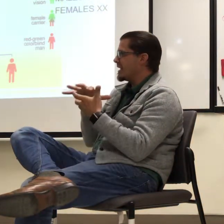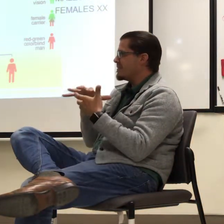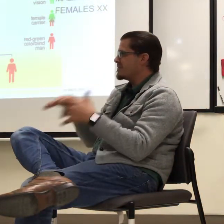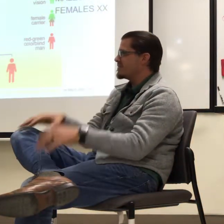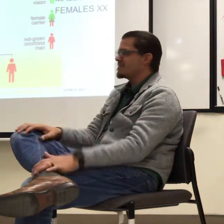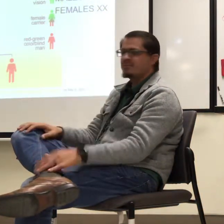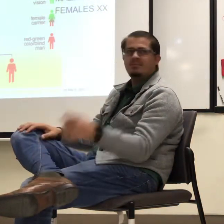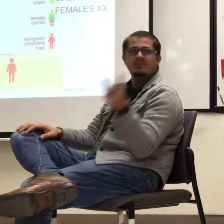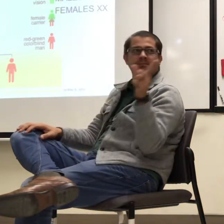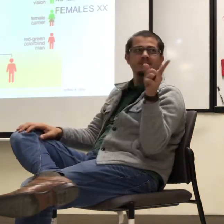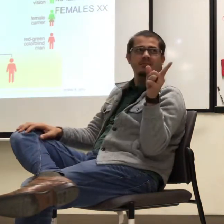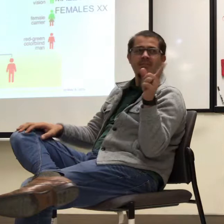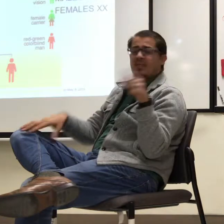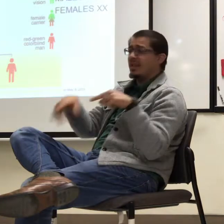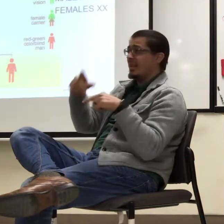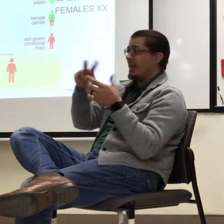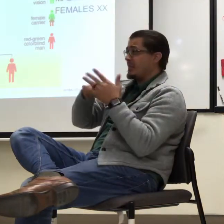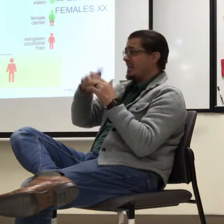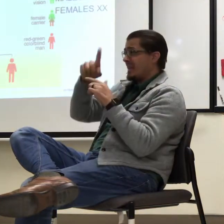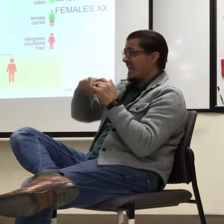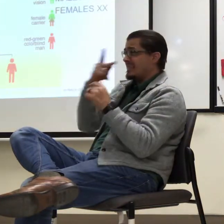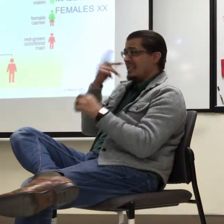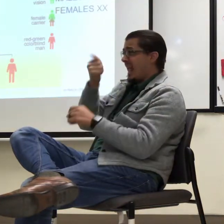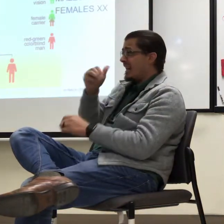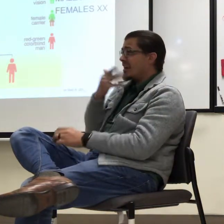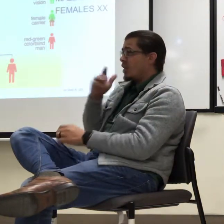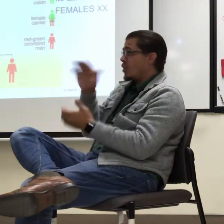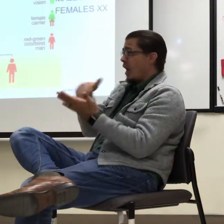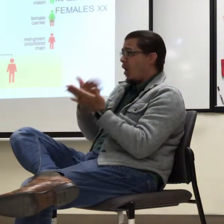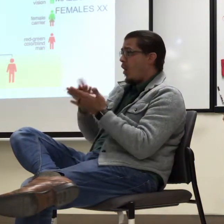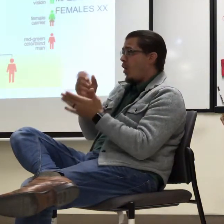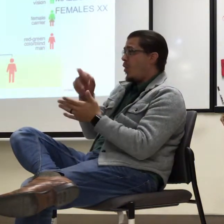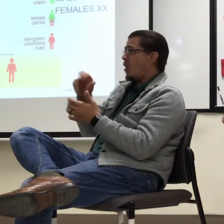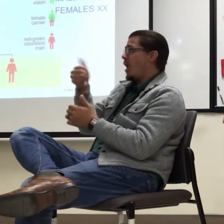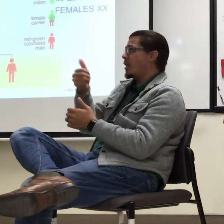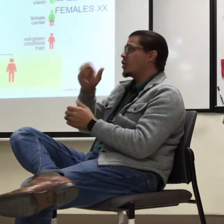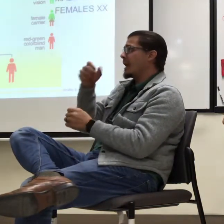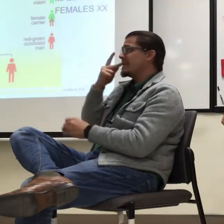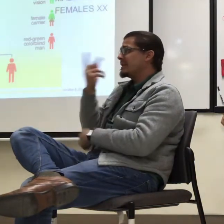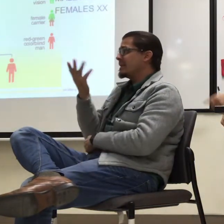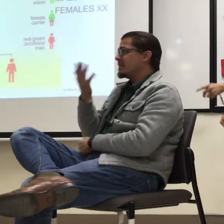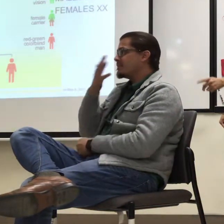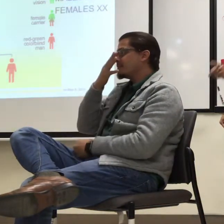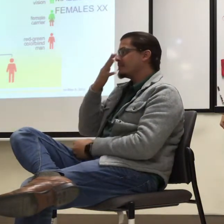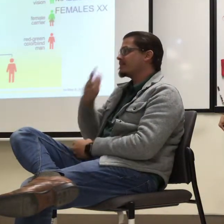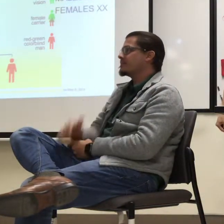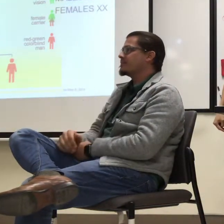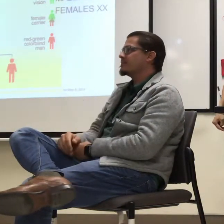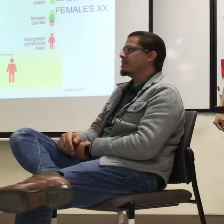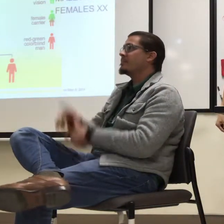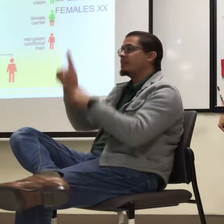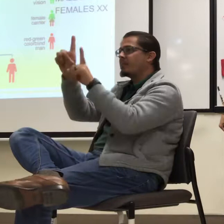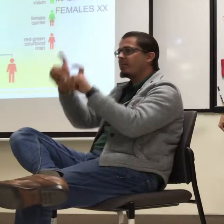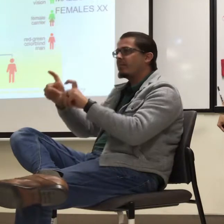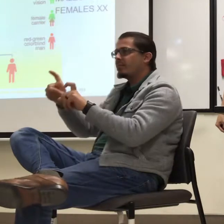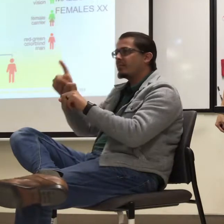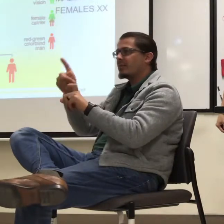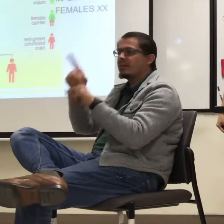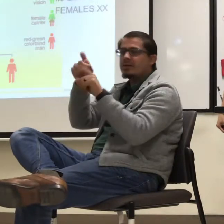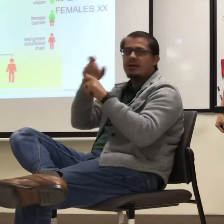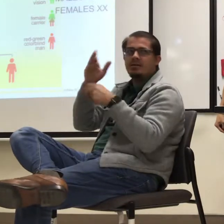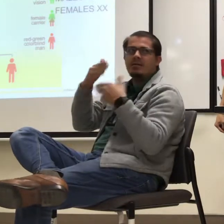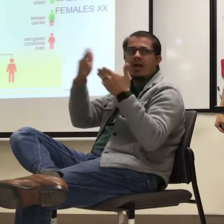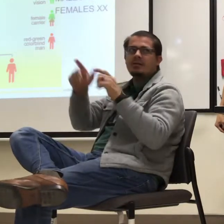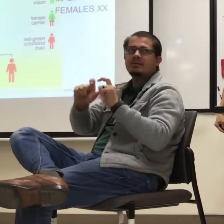Does that mean they can't see any color at all, or is it some colors they can see when they're colorblind? There's a test, and it's on my next slide. I'll show